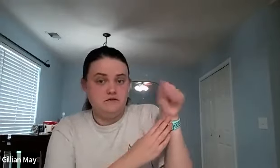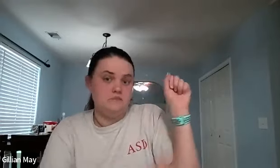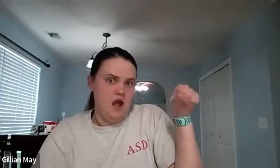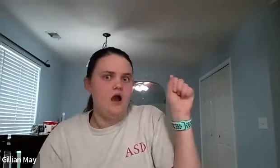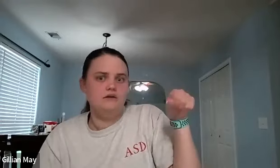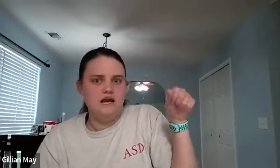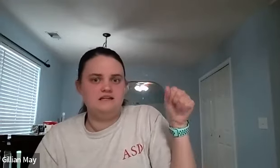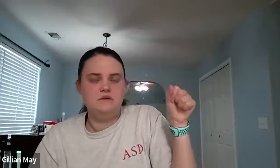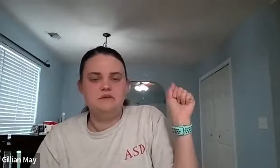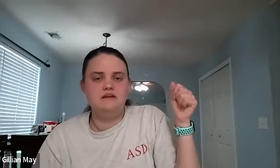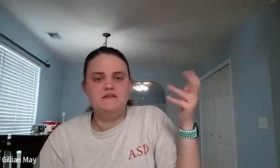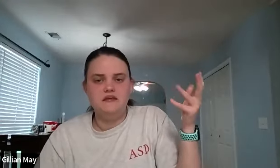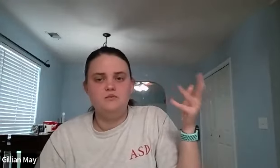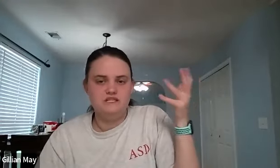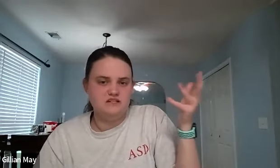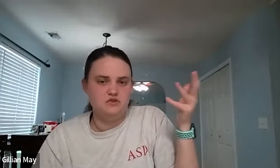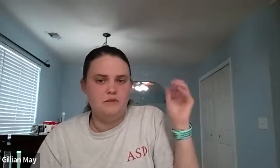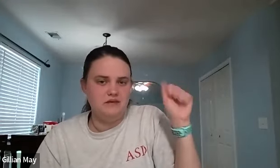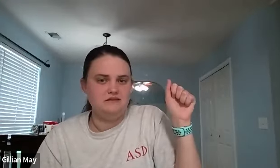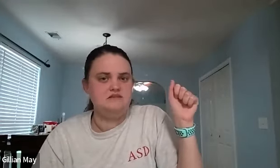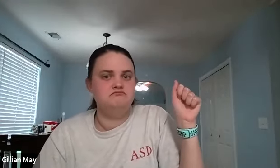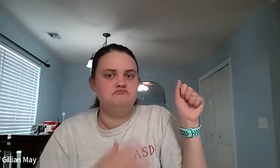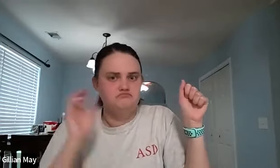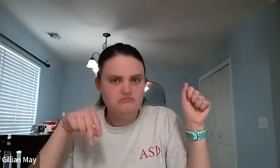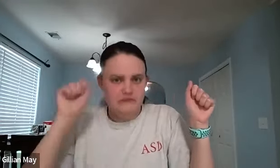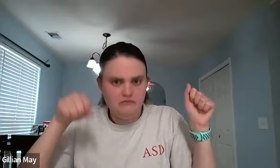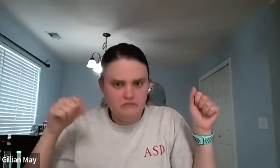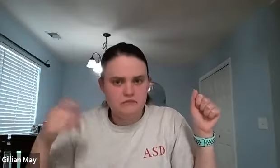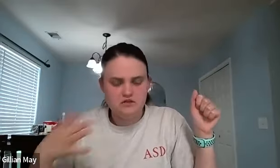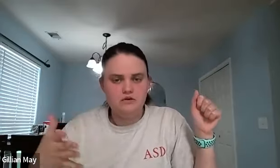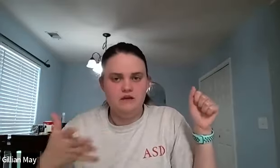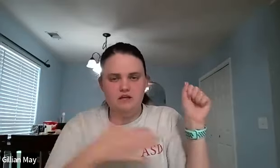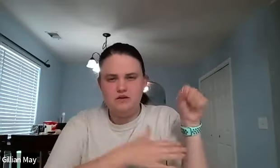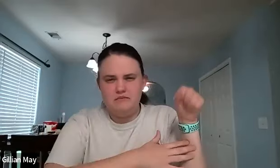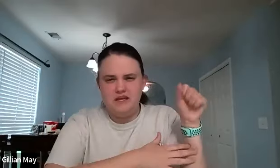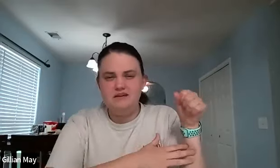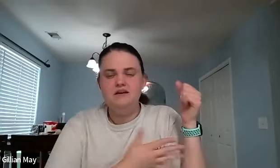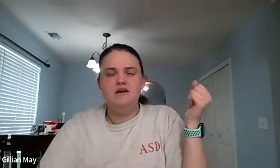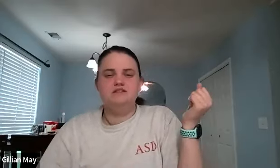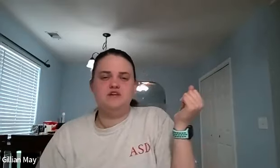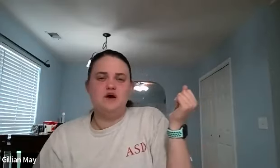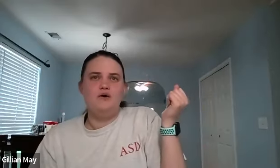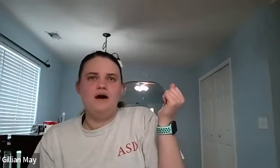them yeah or yes, but I mean in the end we still know it means agreement, you know what I mean?